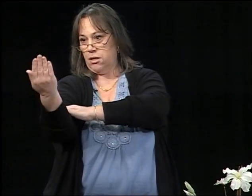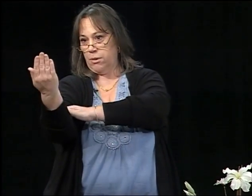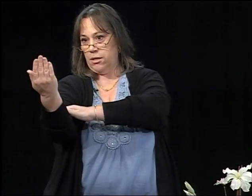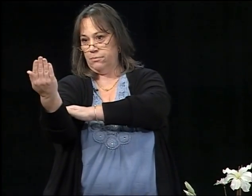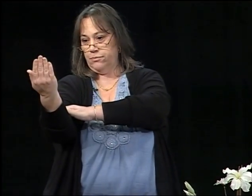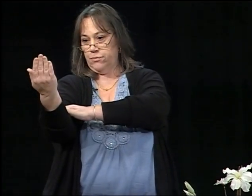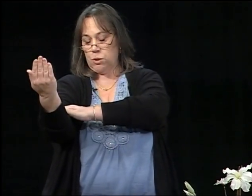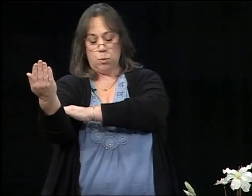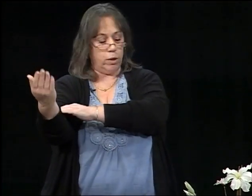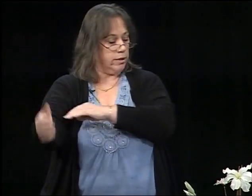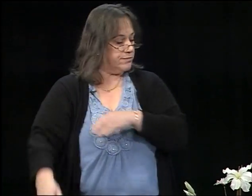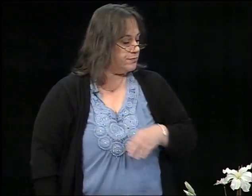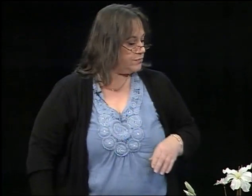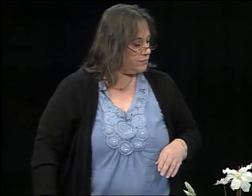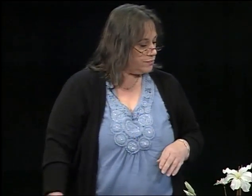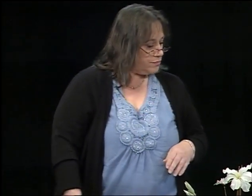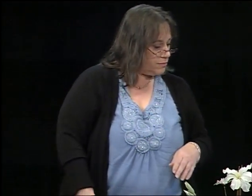up. So morning.